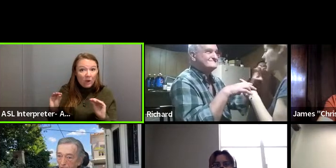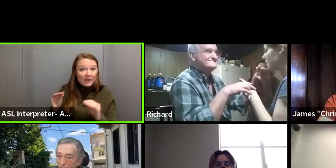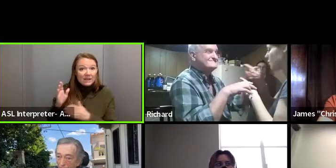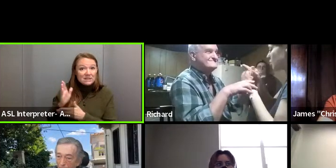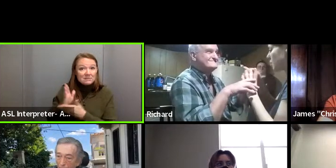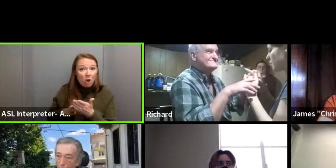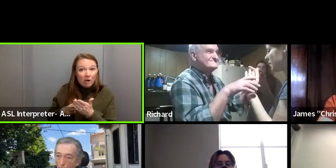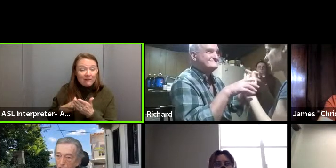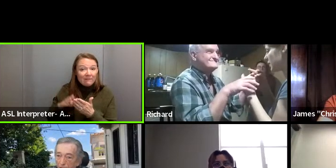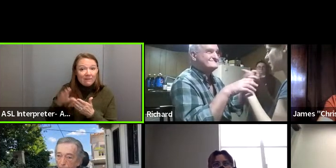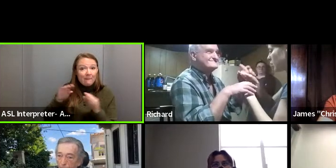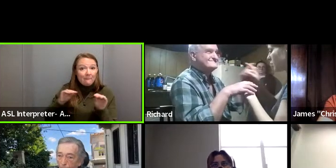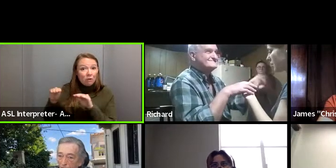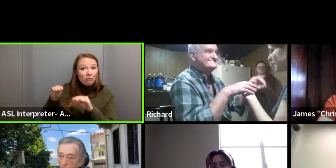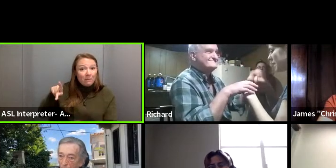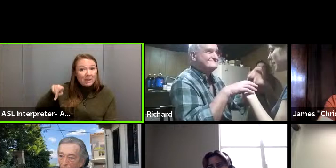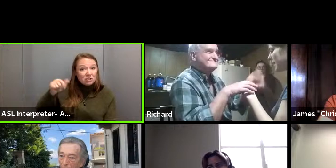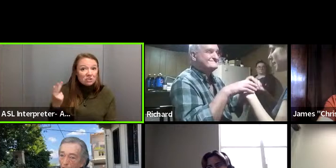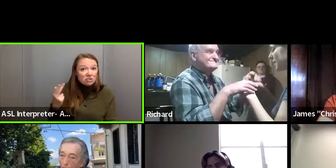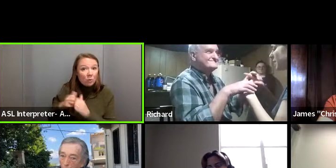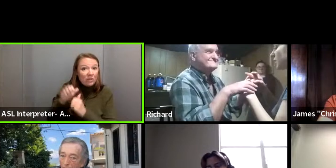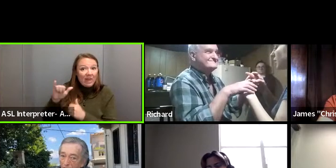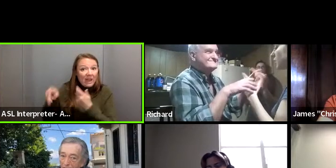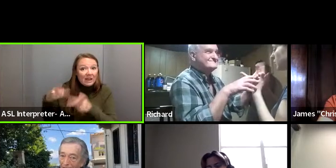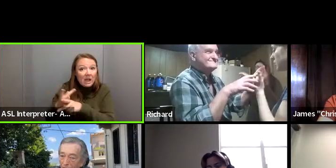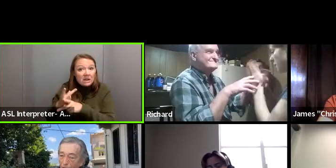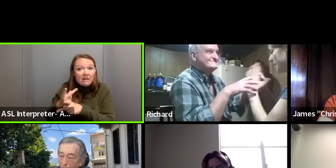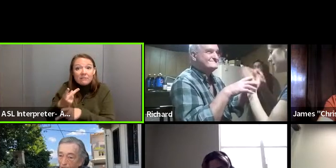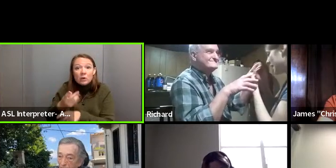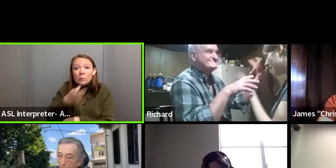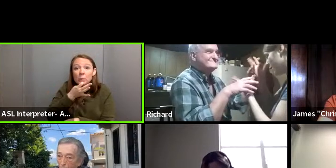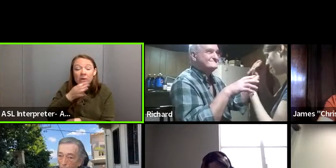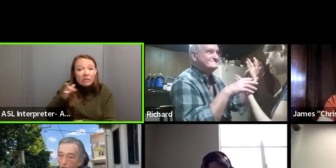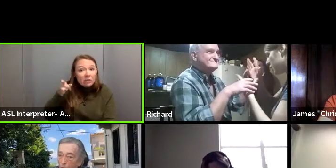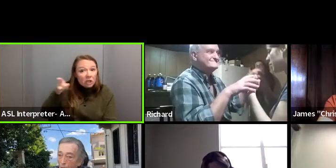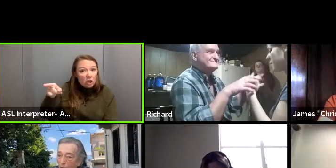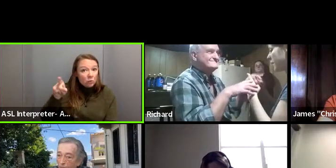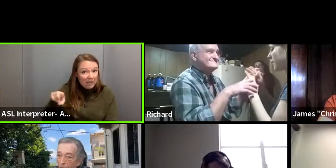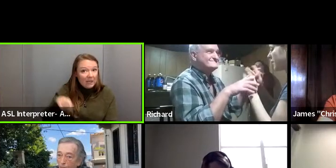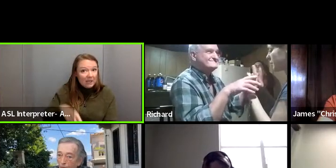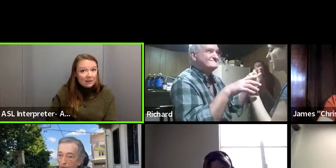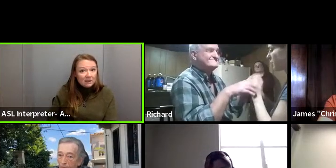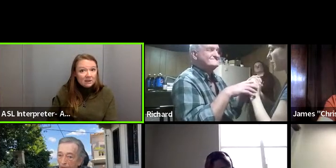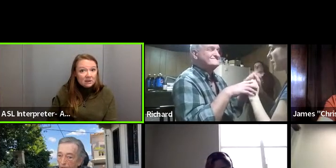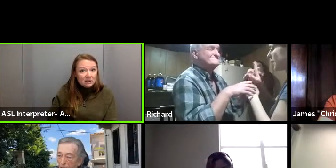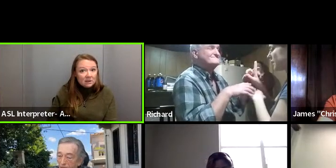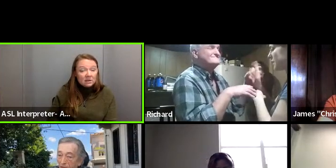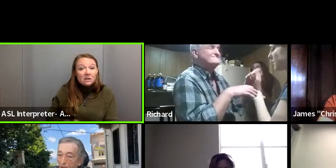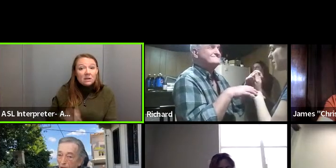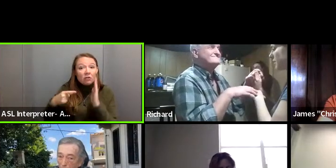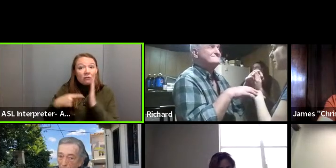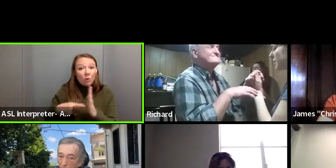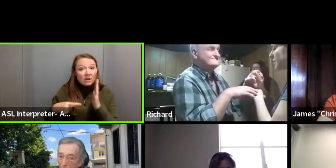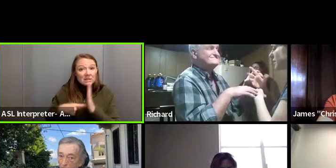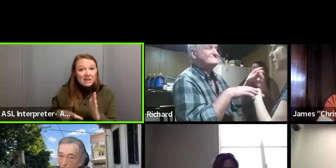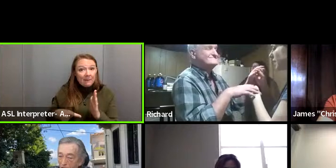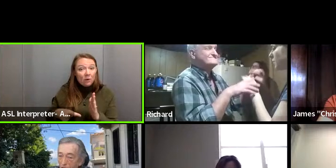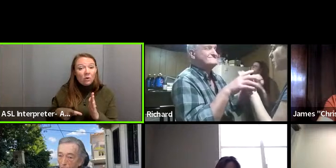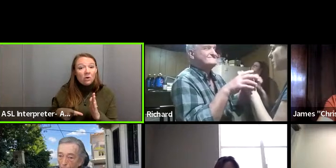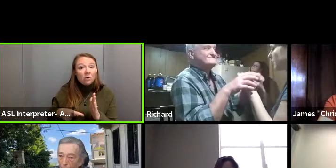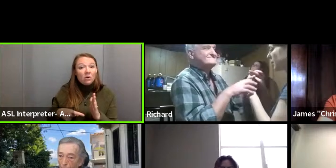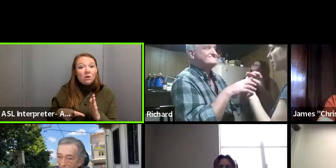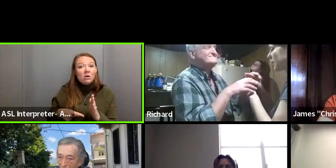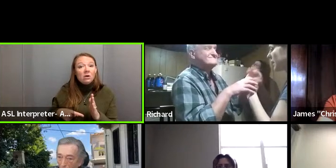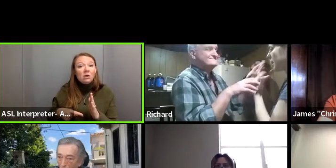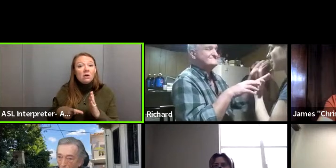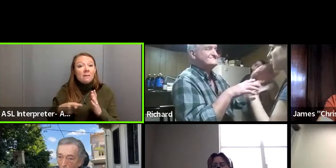need, in other words, information about what exactly people with mobility impairments need to